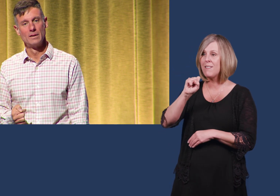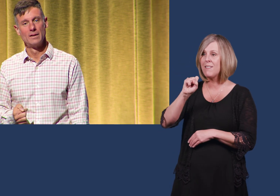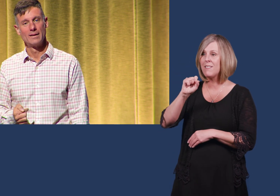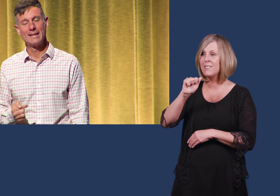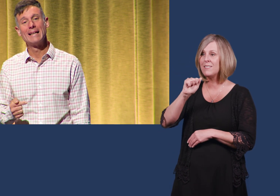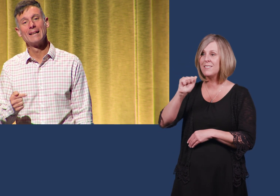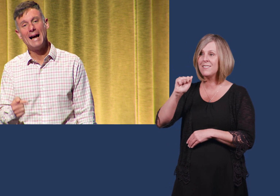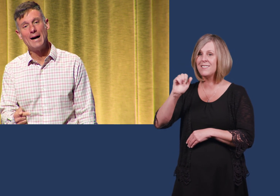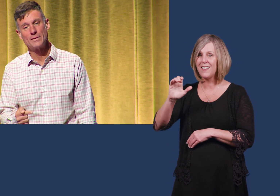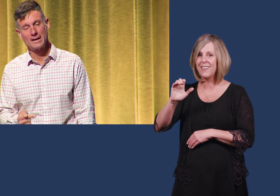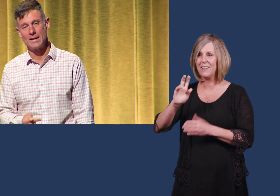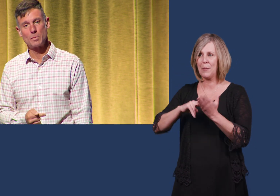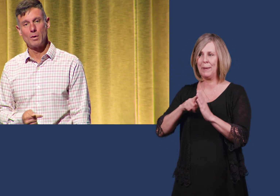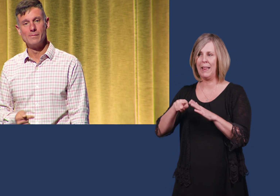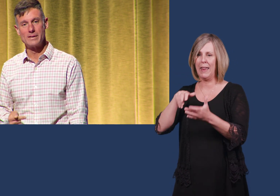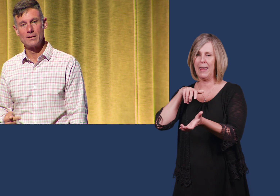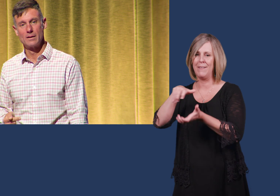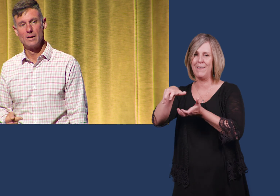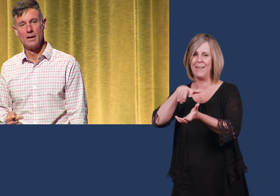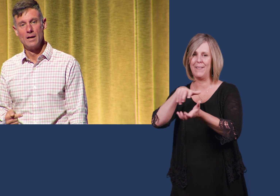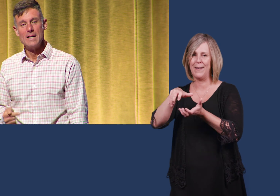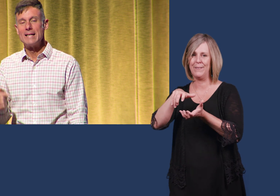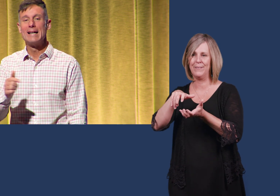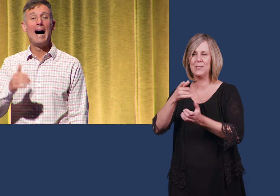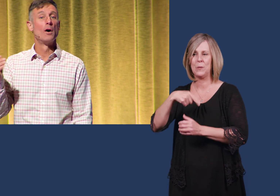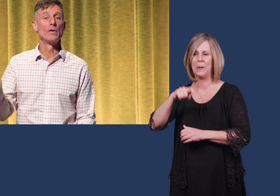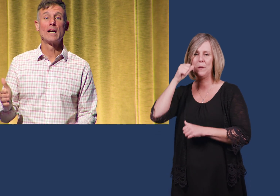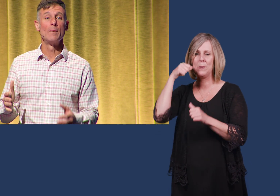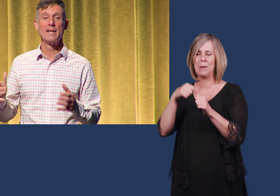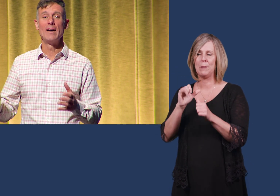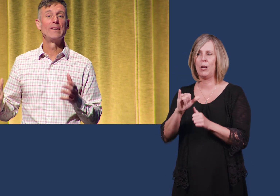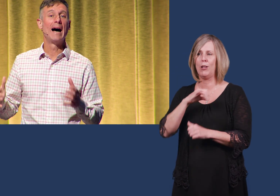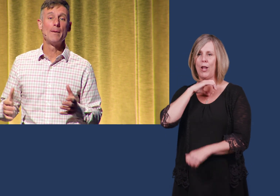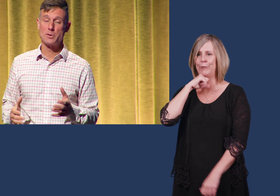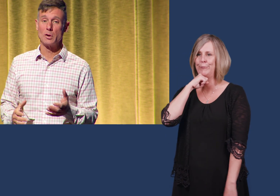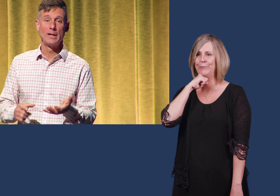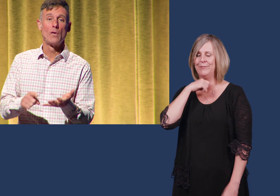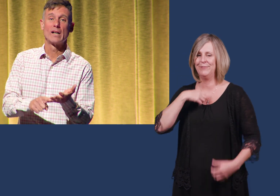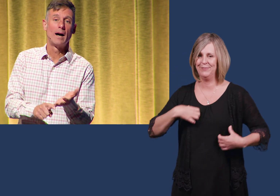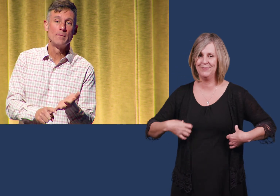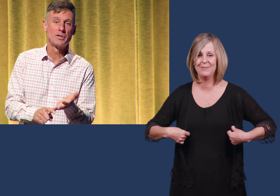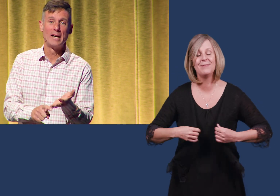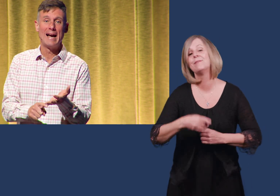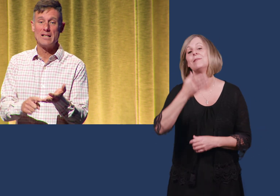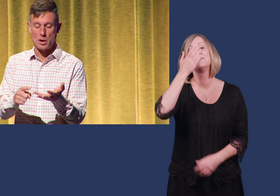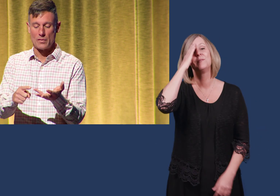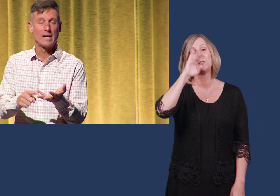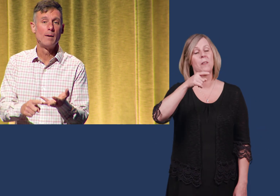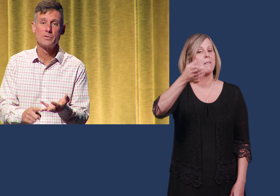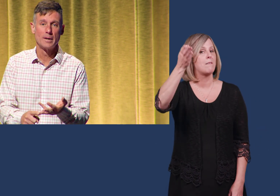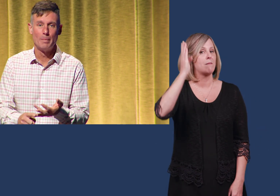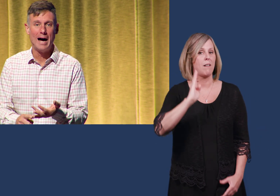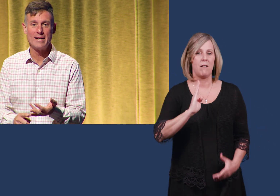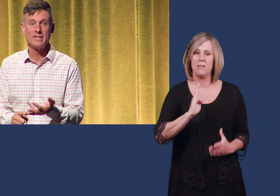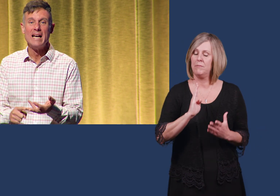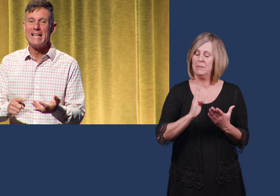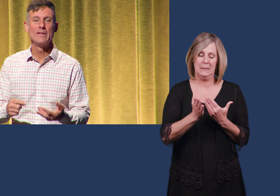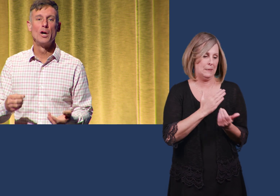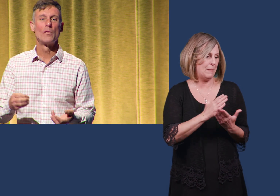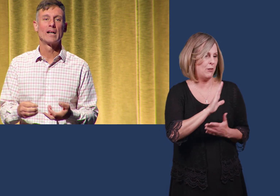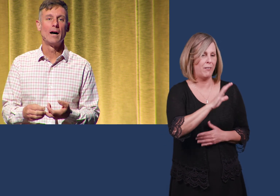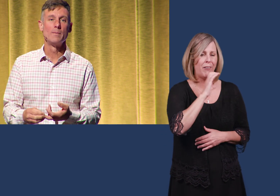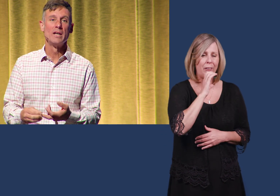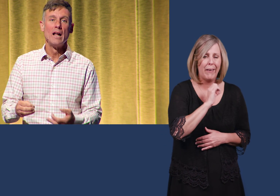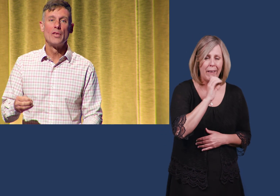him, that they'd laughed at God's promise. See, God overcomes every obstacle. He overcomes their age. He overcomes their bodies. He